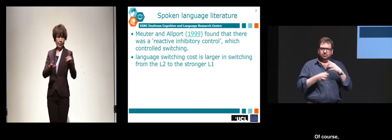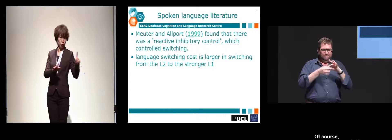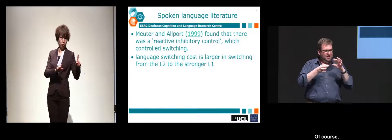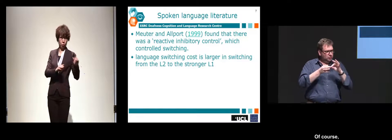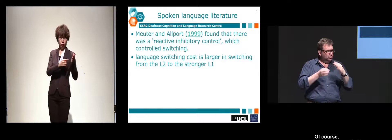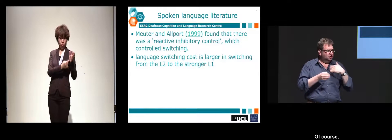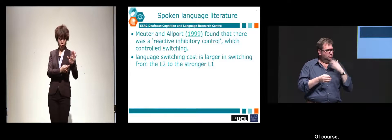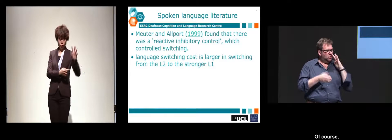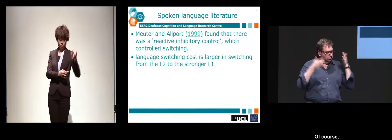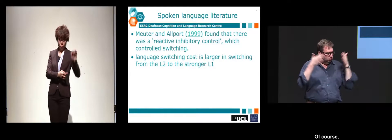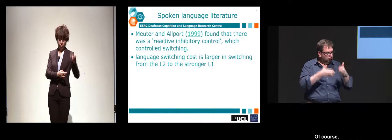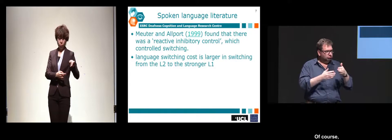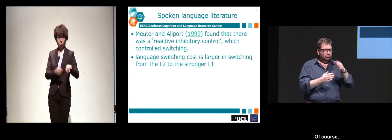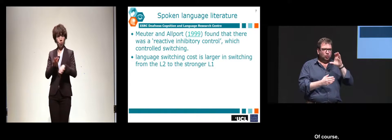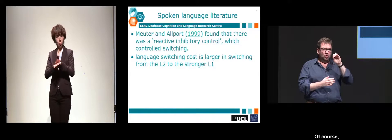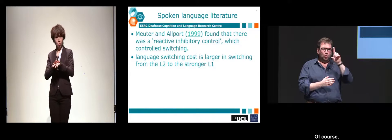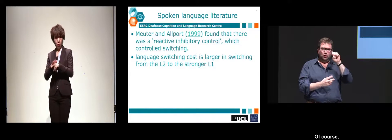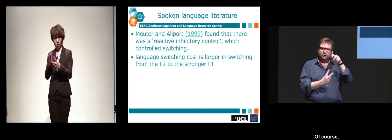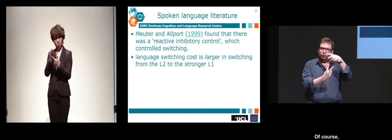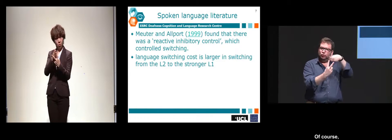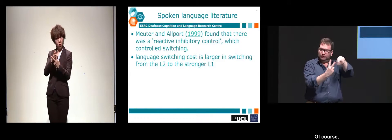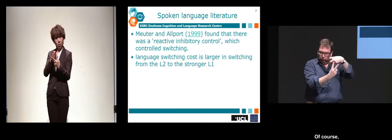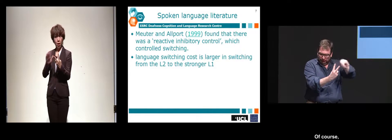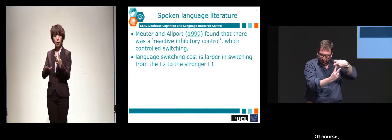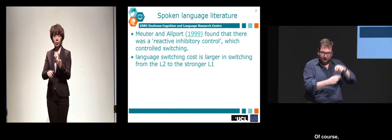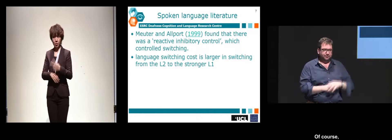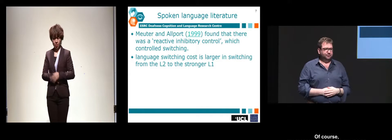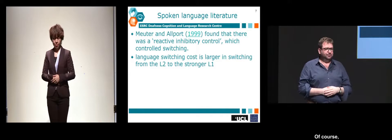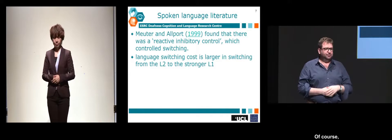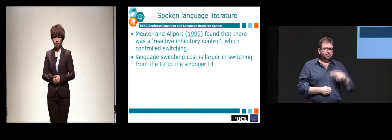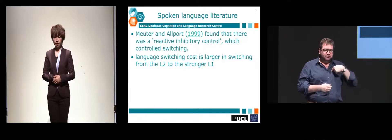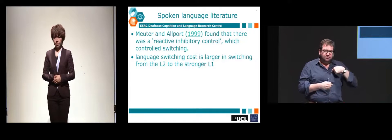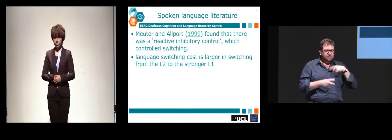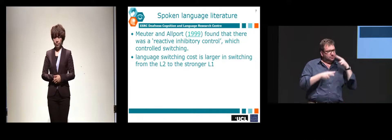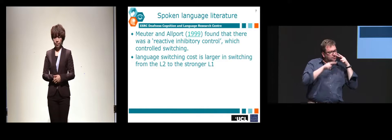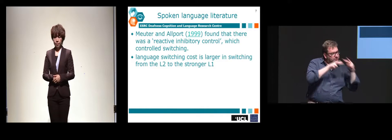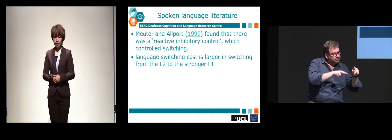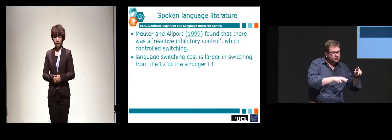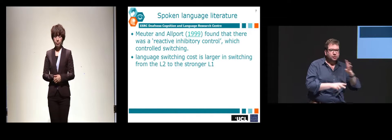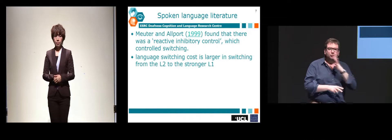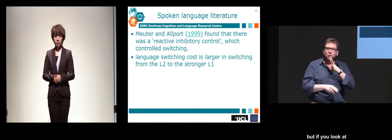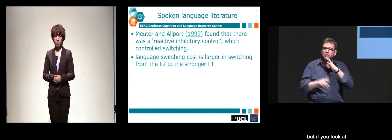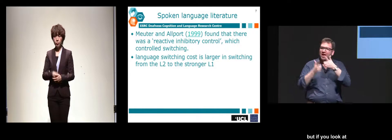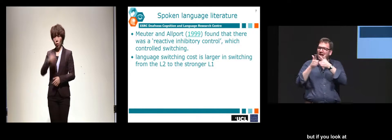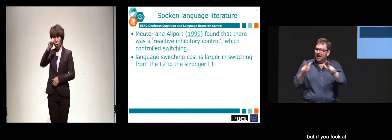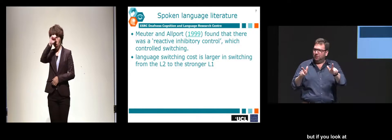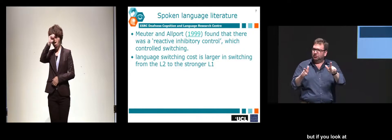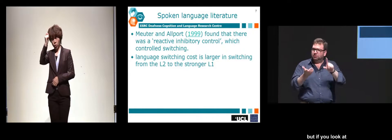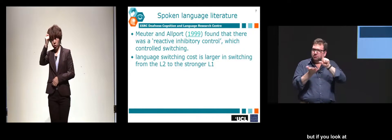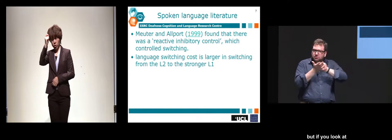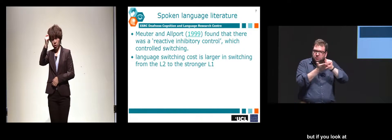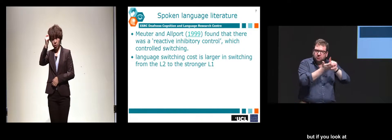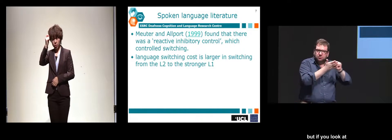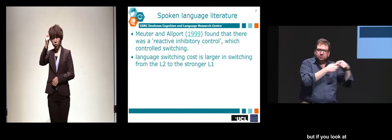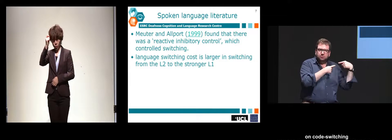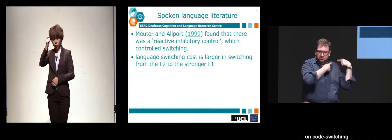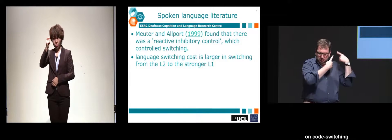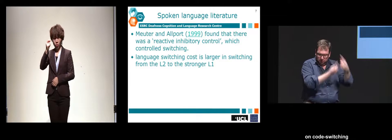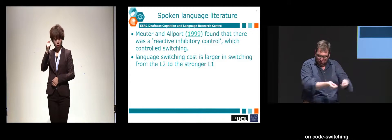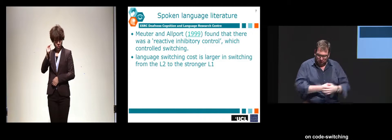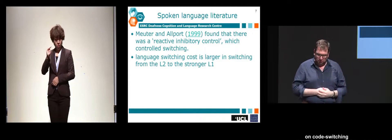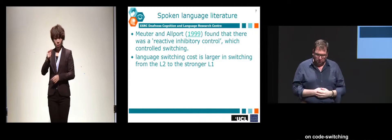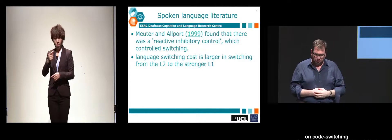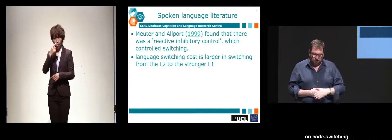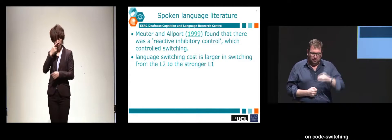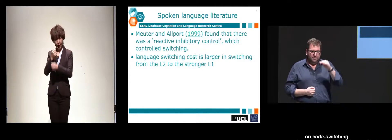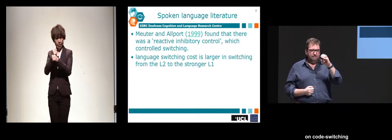Now, looking at, of course, my research is on code switching in sign languages, but if you look at the spoken language research on